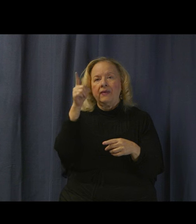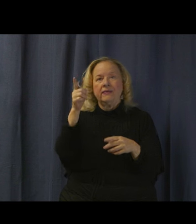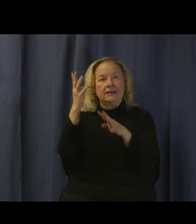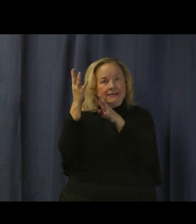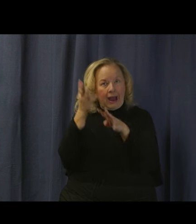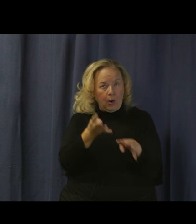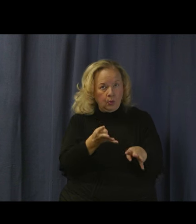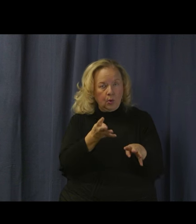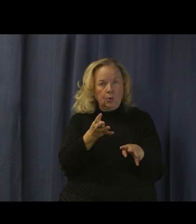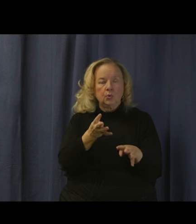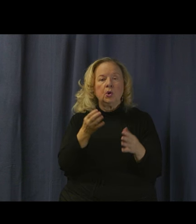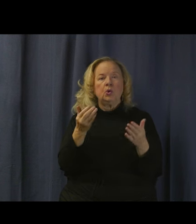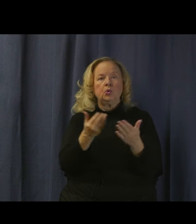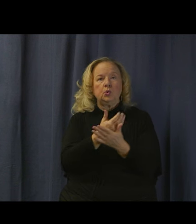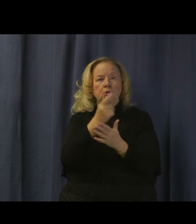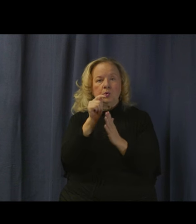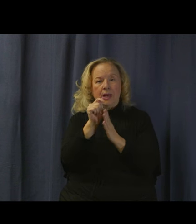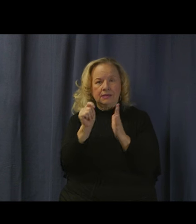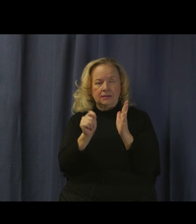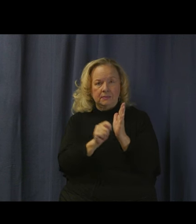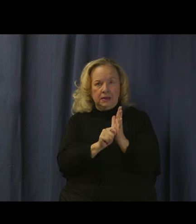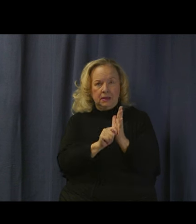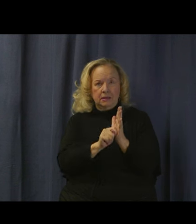and you get it at